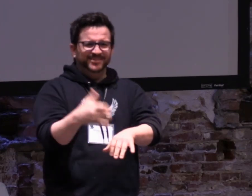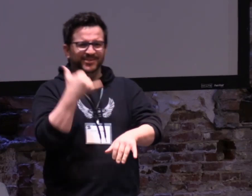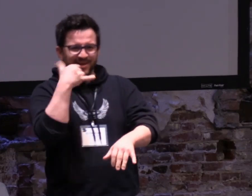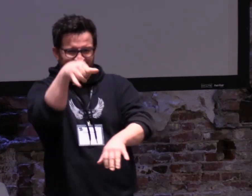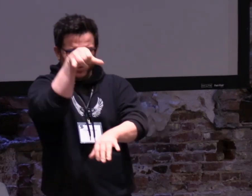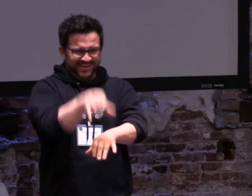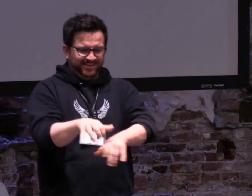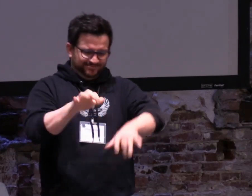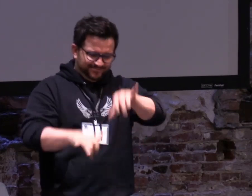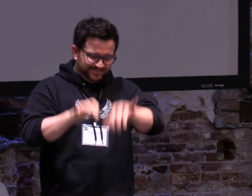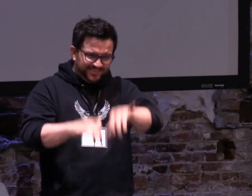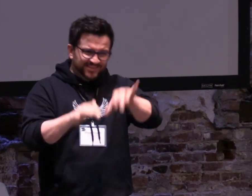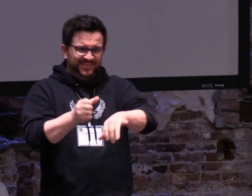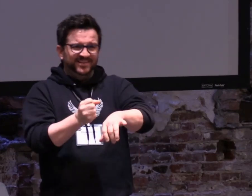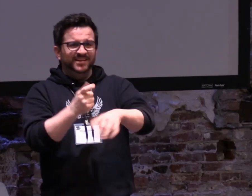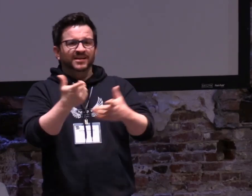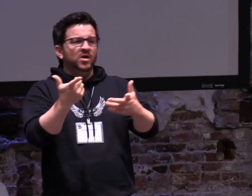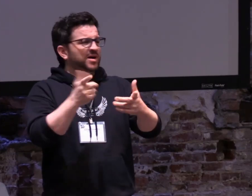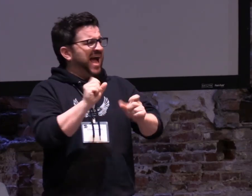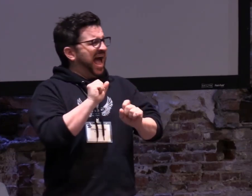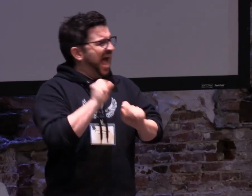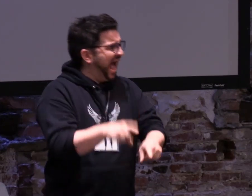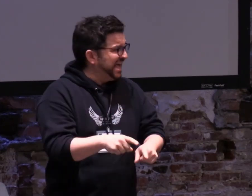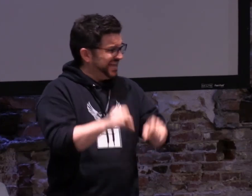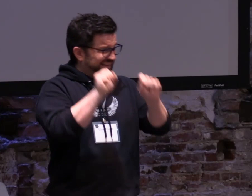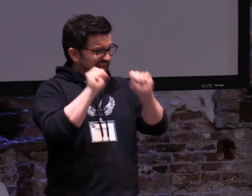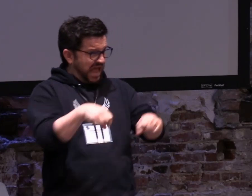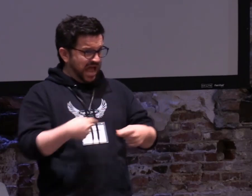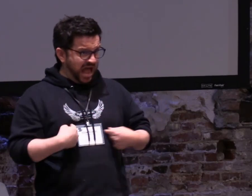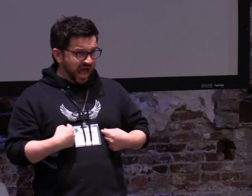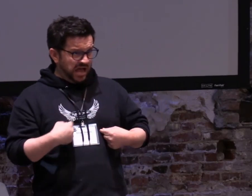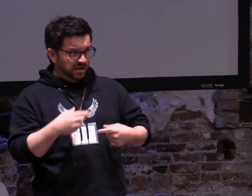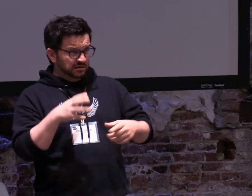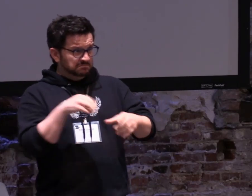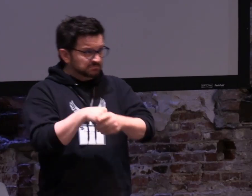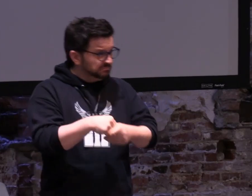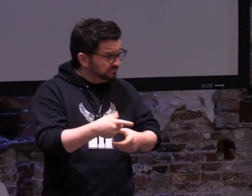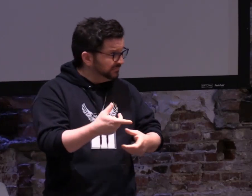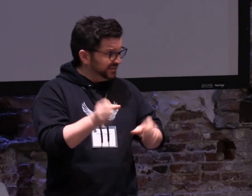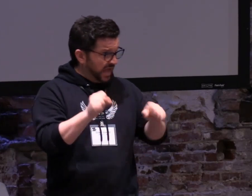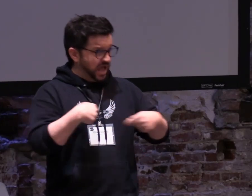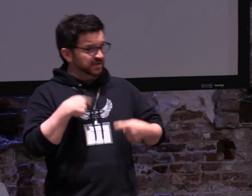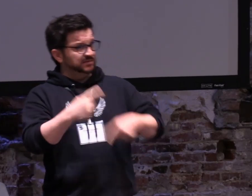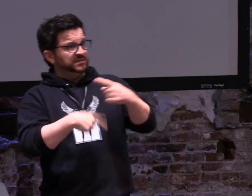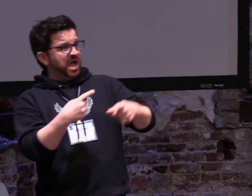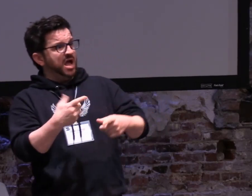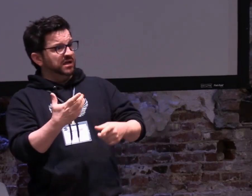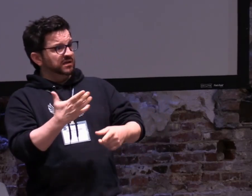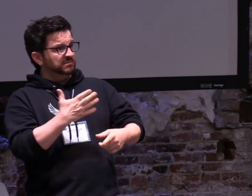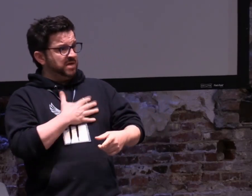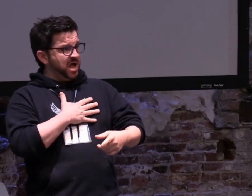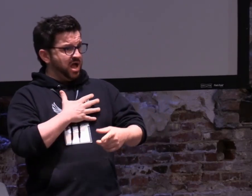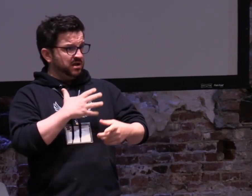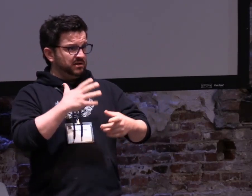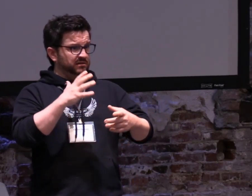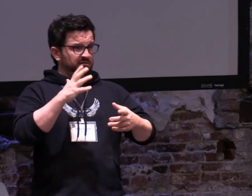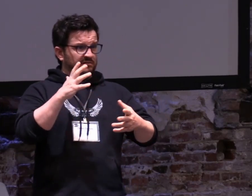You know, who am I going to call? And if I were to call somebody, they're going to hang up on me, because obviously I'm going to call through the TTY. And would they